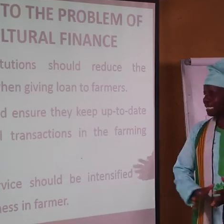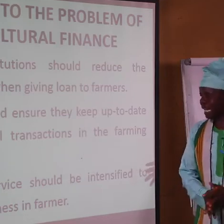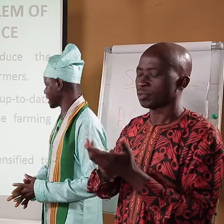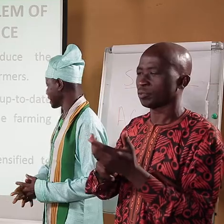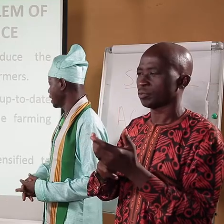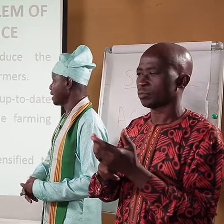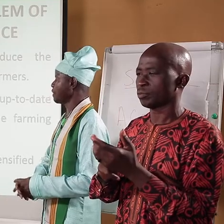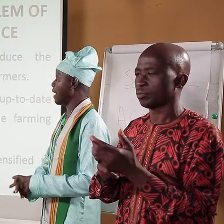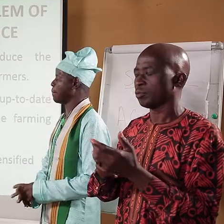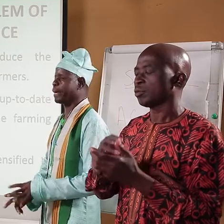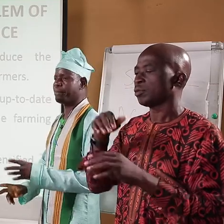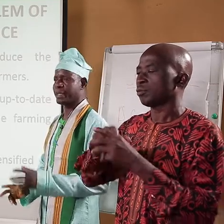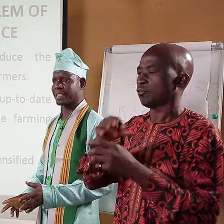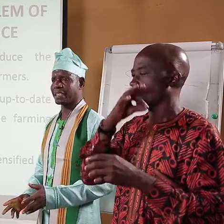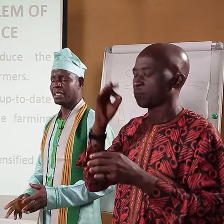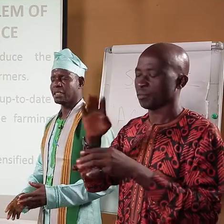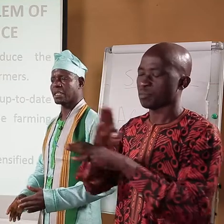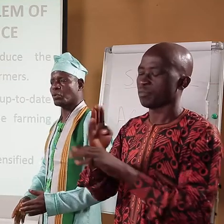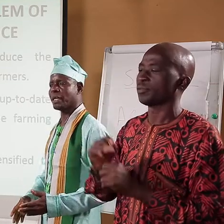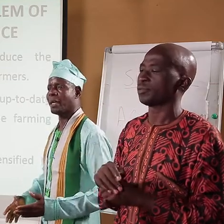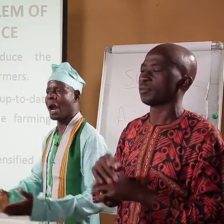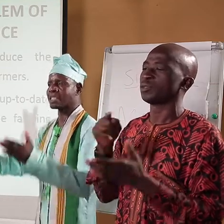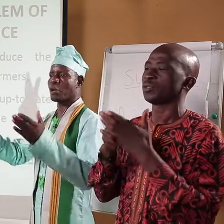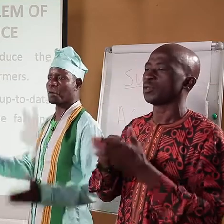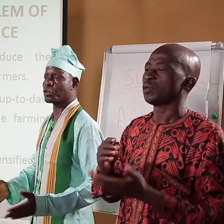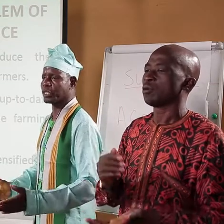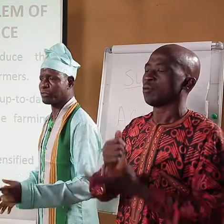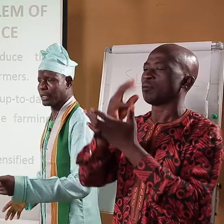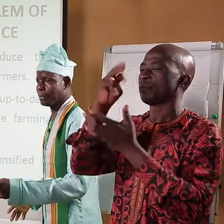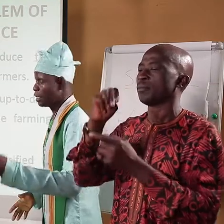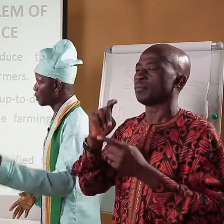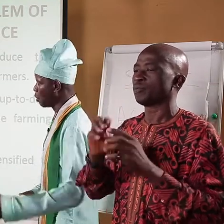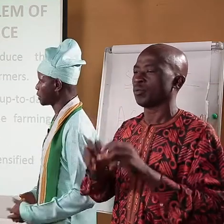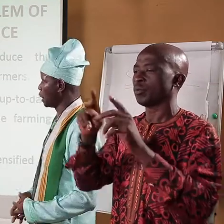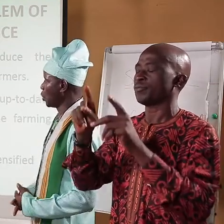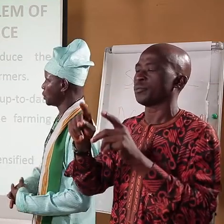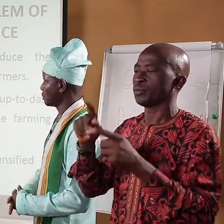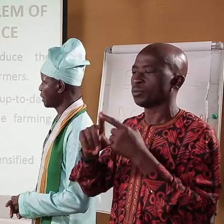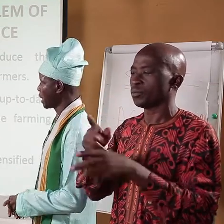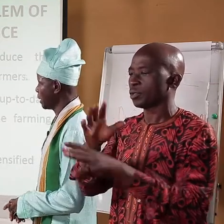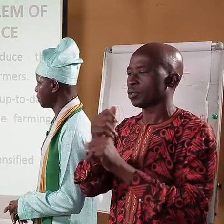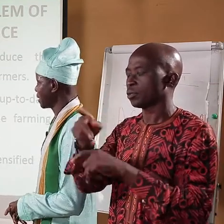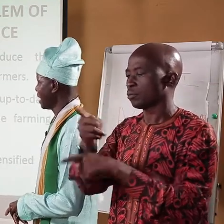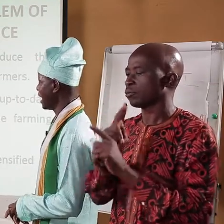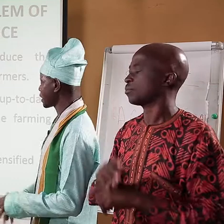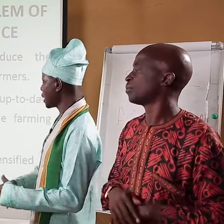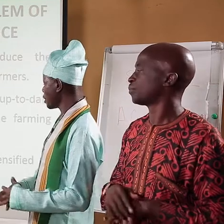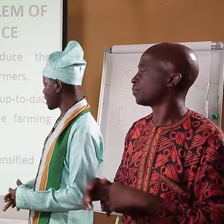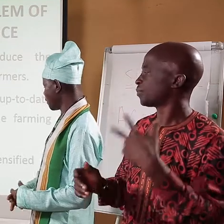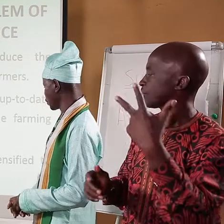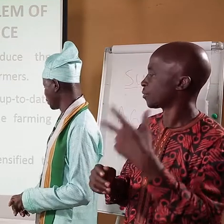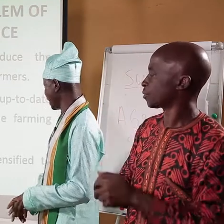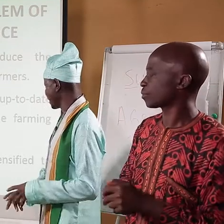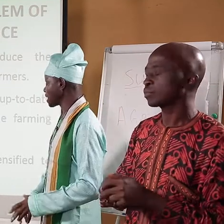all transactions in the farming business. This will enhance the opportunity for them to obtain loan. 3,